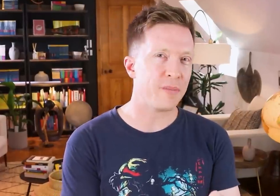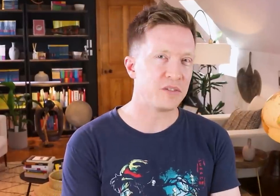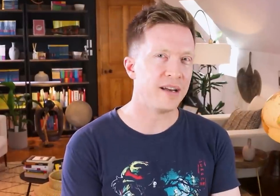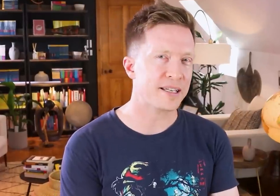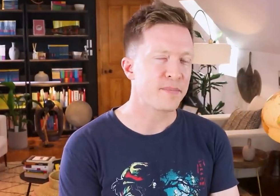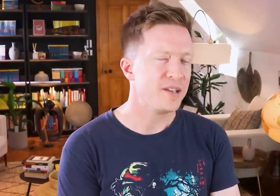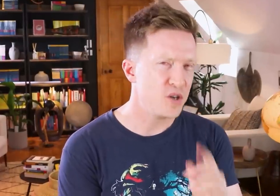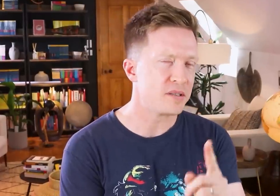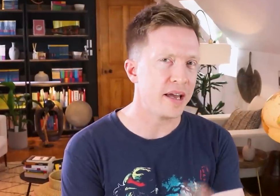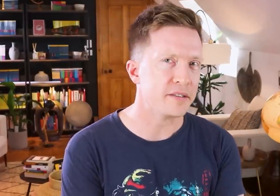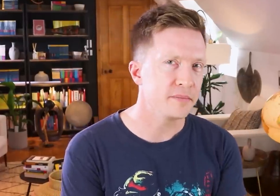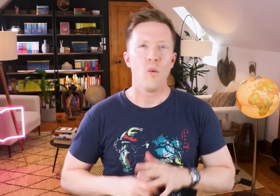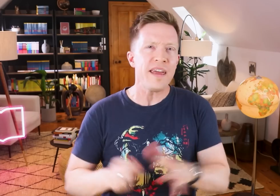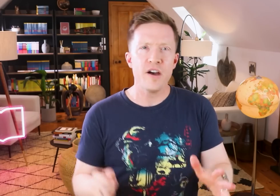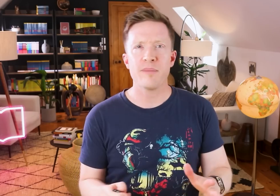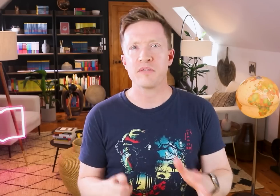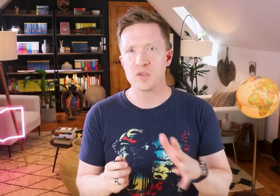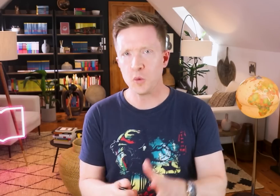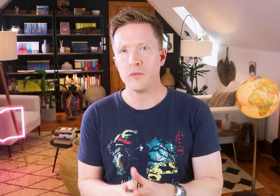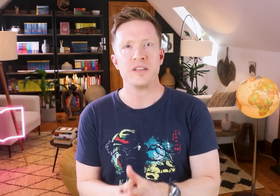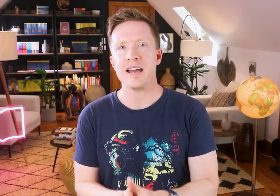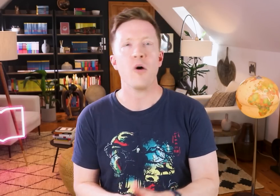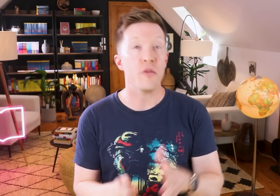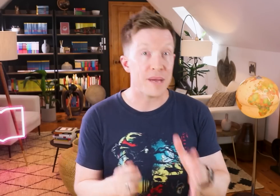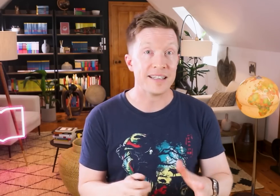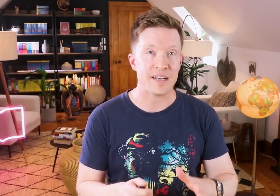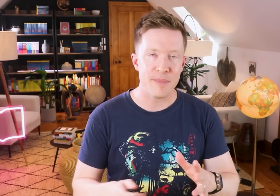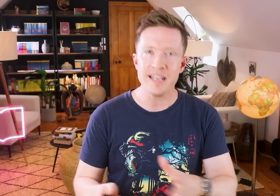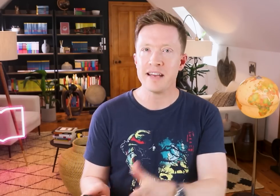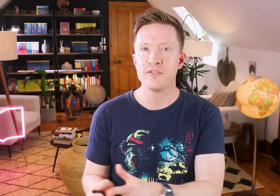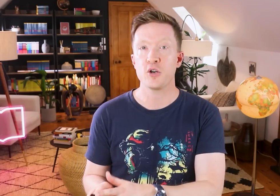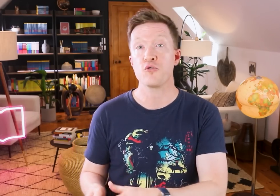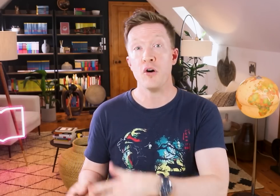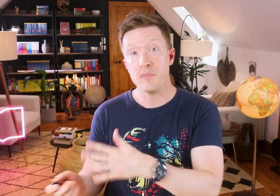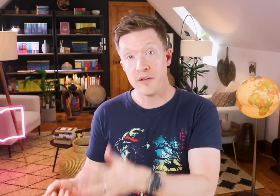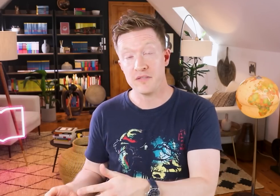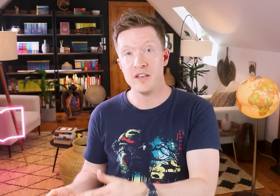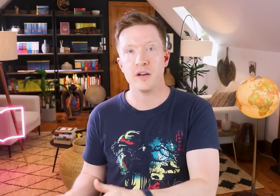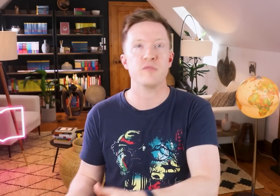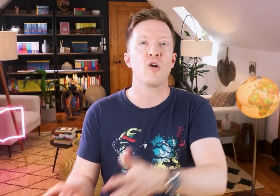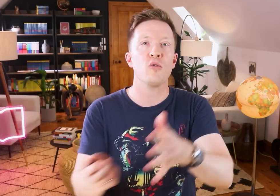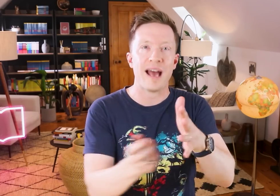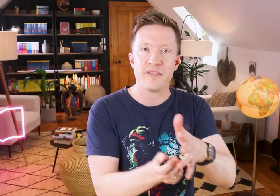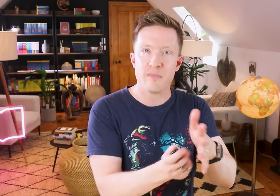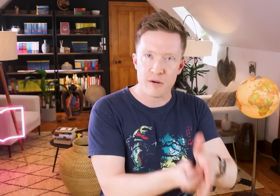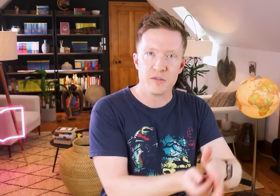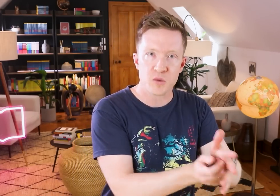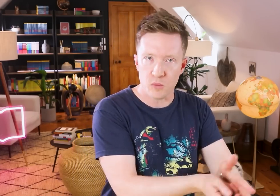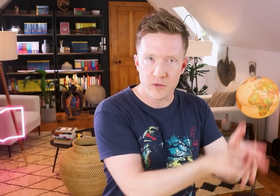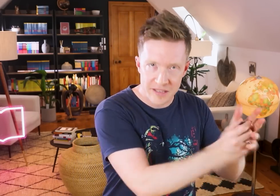about dialects just yet. When they heard about the school for the deaf on the mainland, many deaf children of Martha's Vineyard enrolled at the American school for the